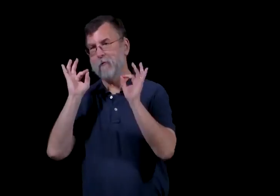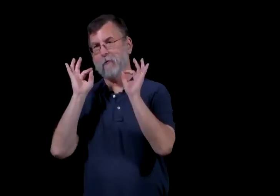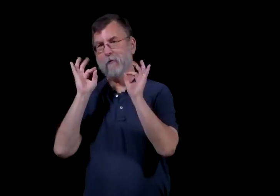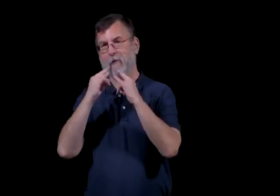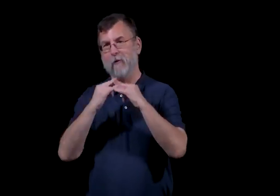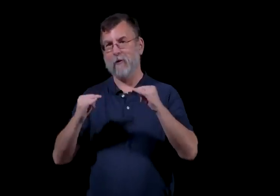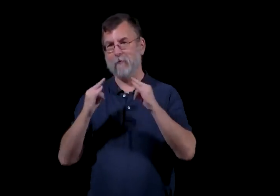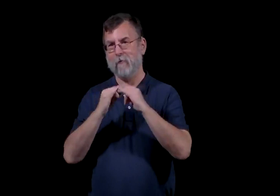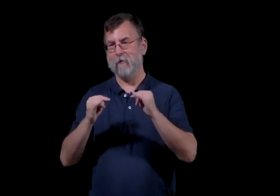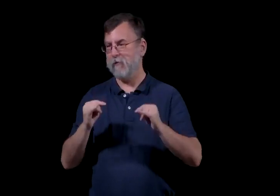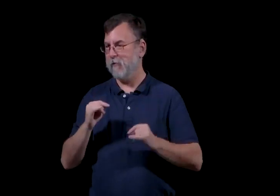CIV.